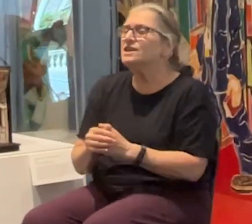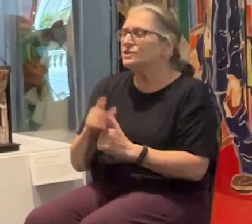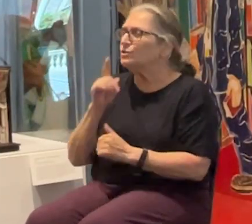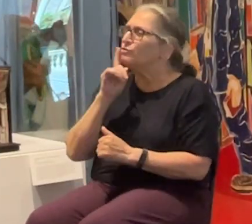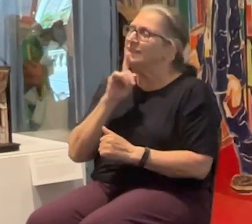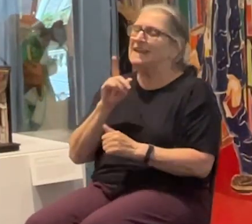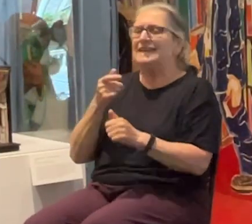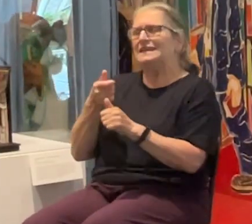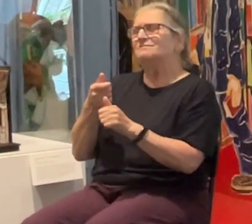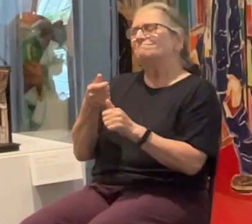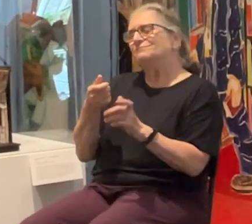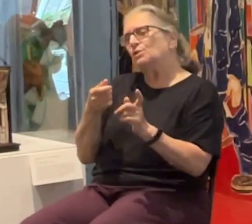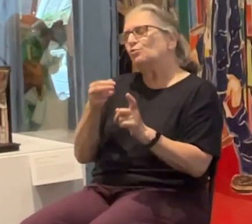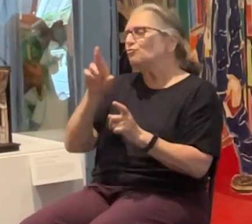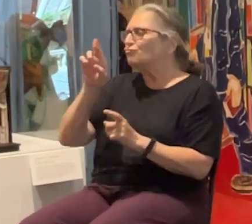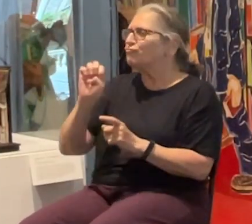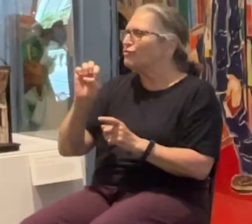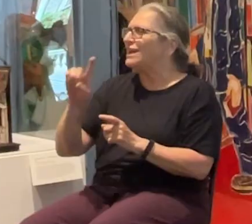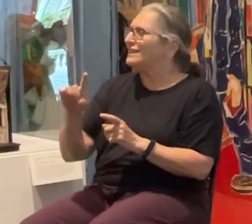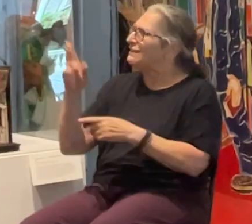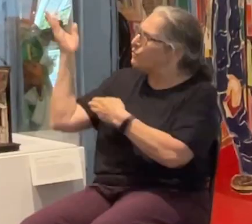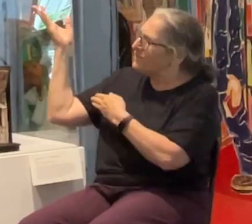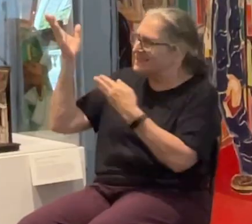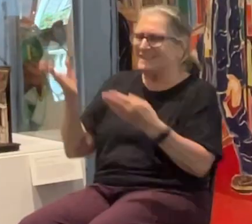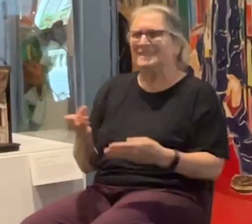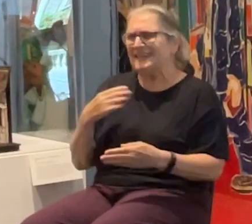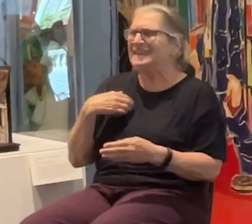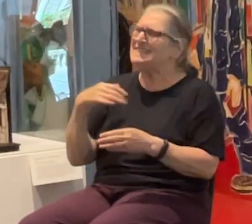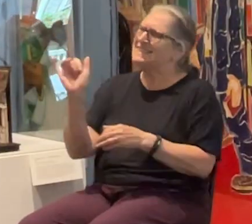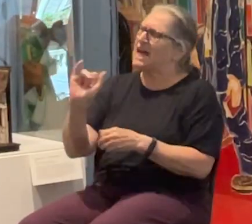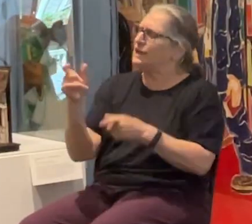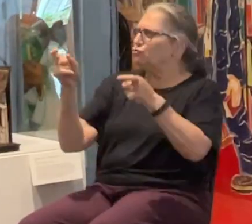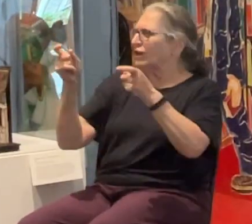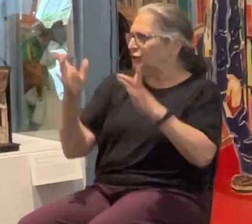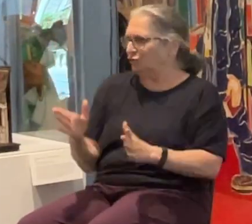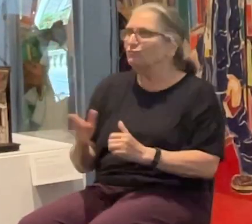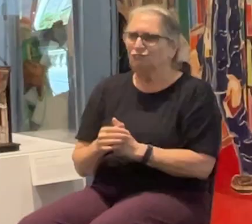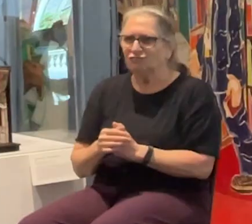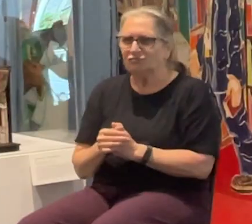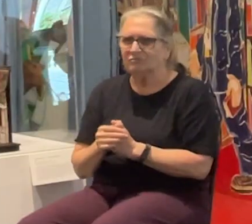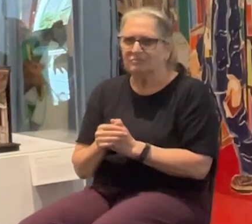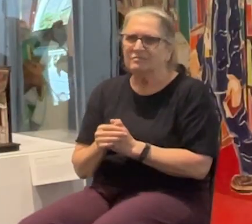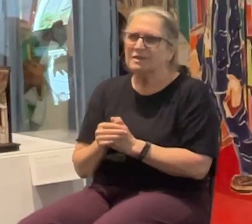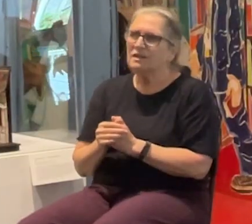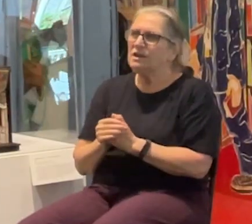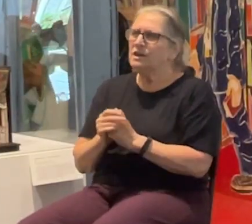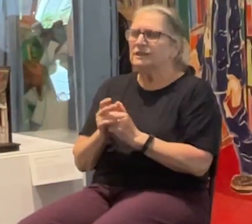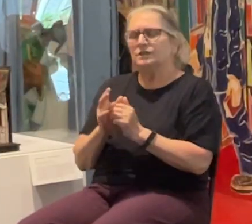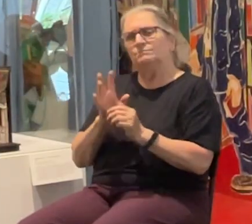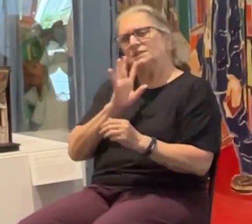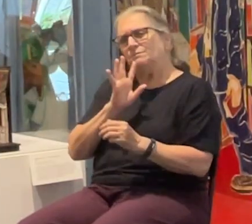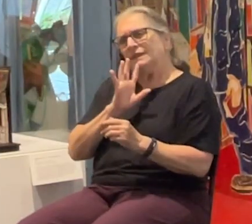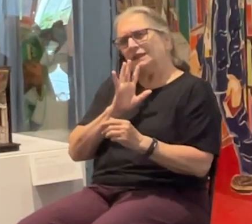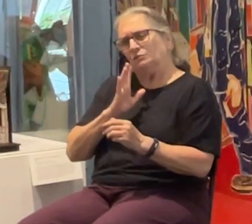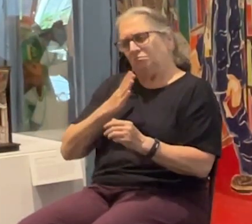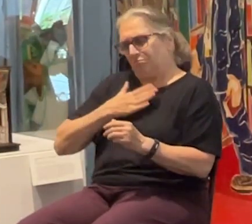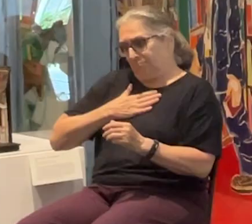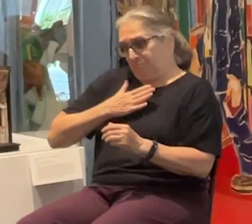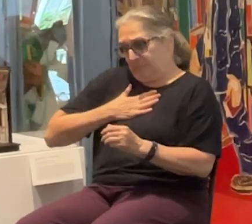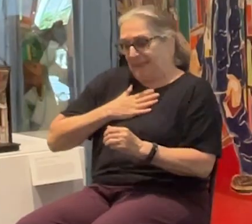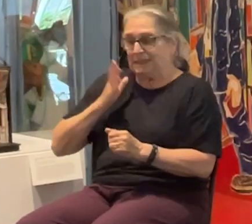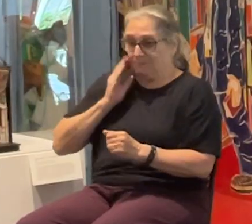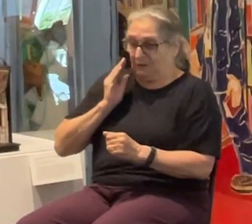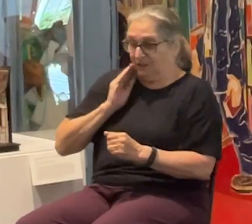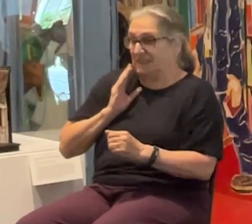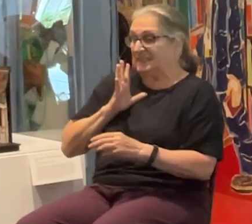director in that kind of sense. Yeah, and to speak from my experience being someone in